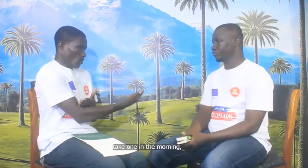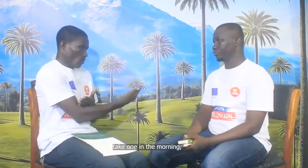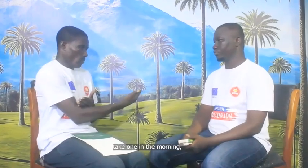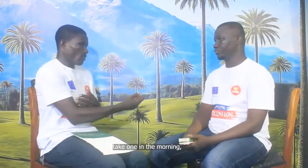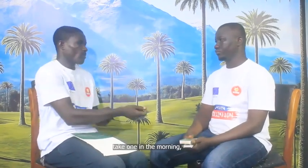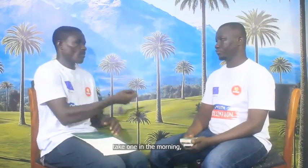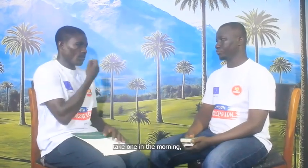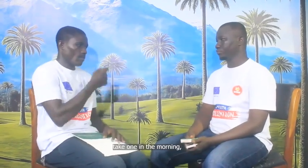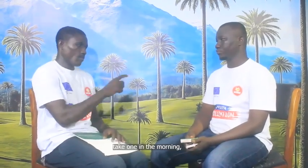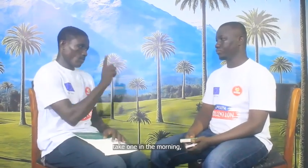Take one in the morning,